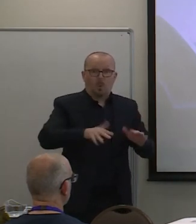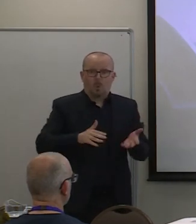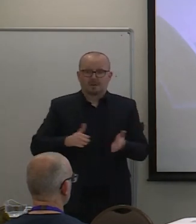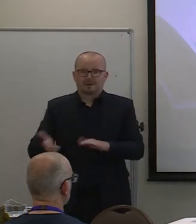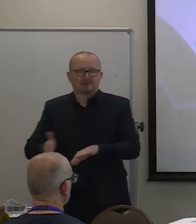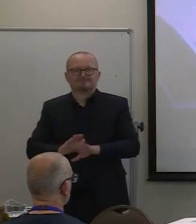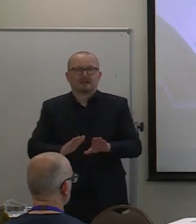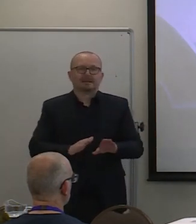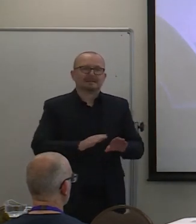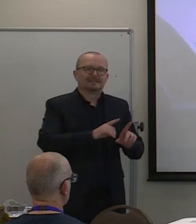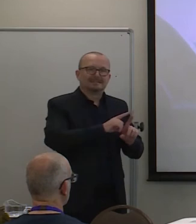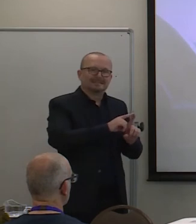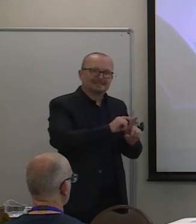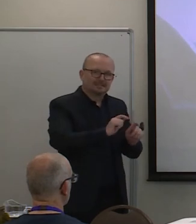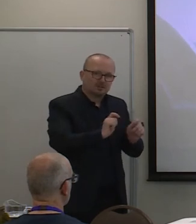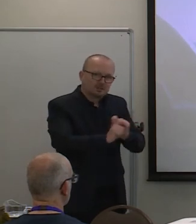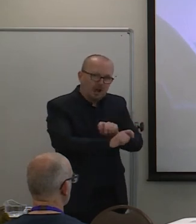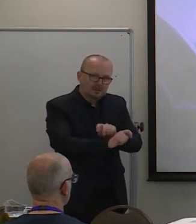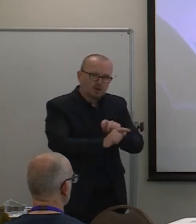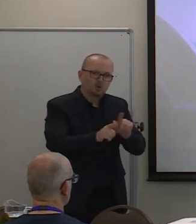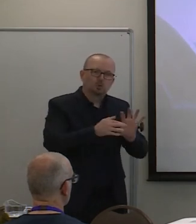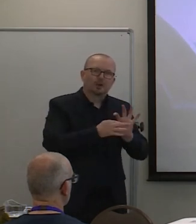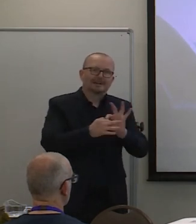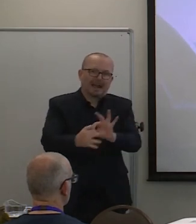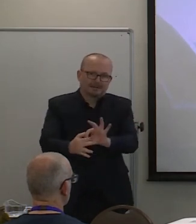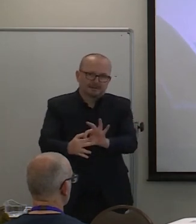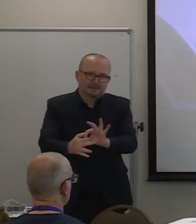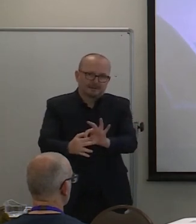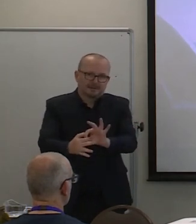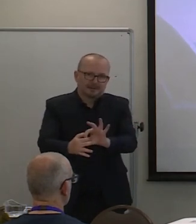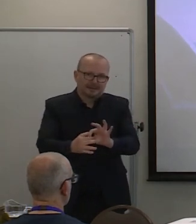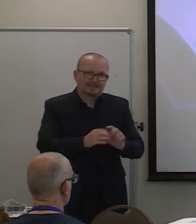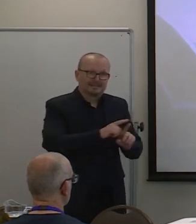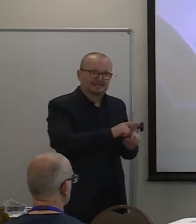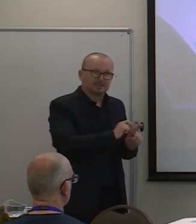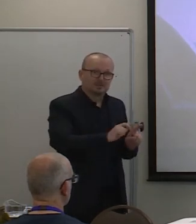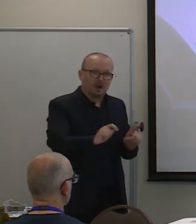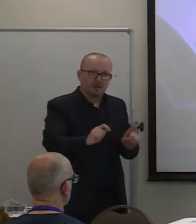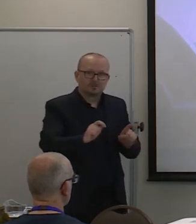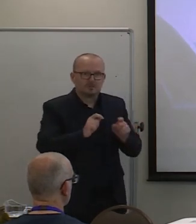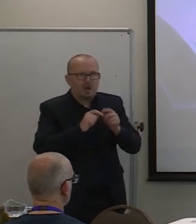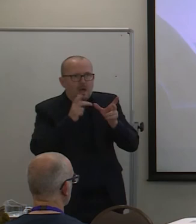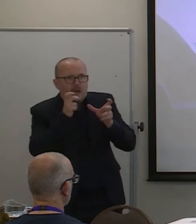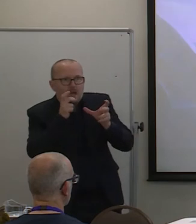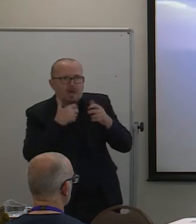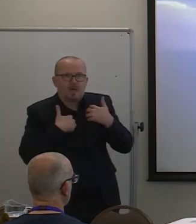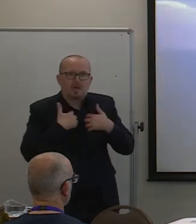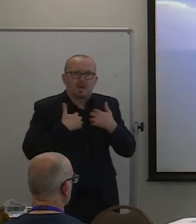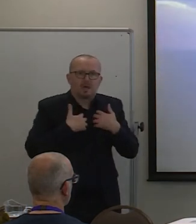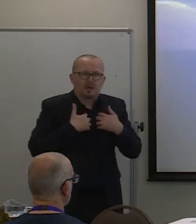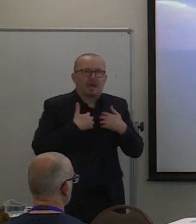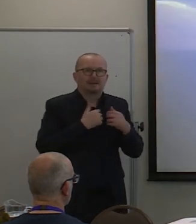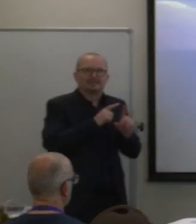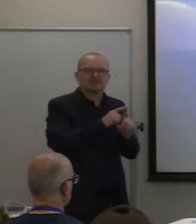to connect. It's digitise to feast your eyes. And it's digitise or die. There is a new dawn upon